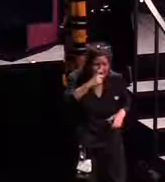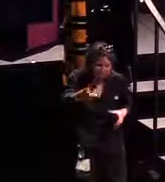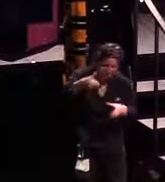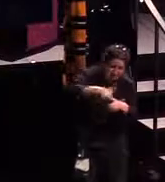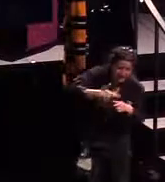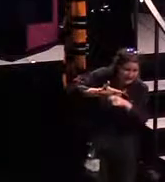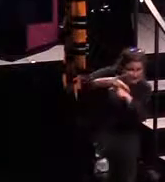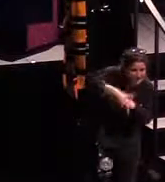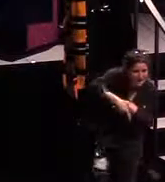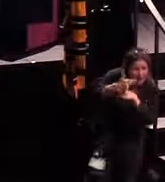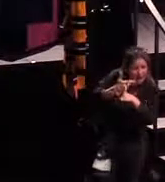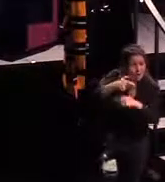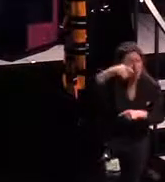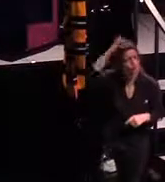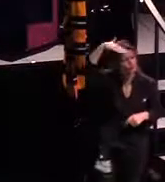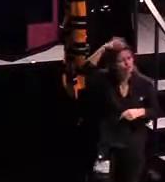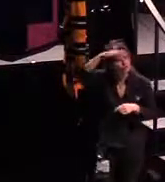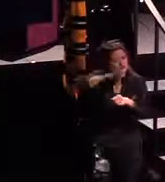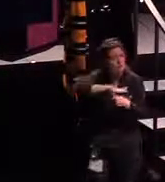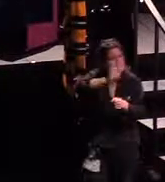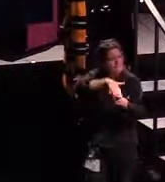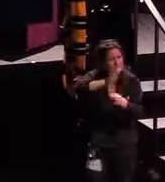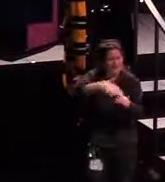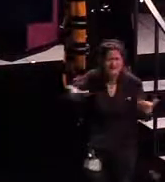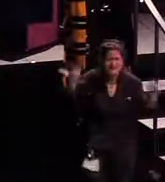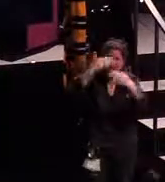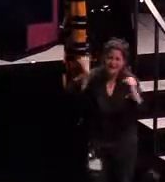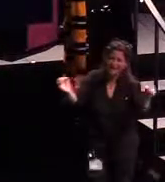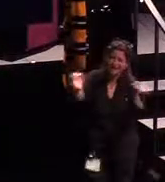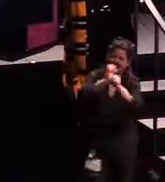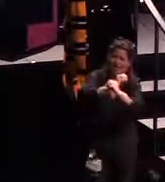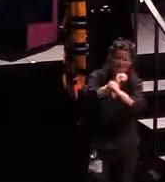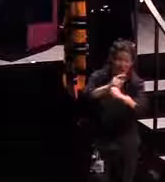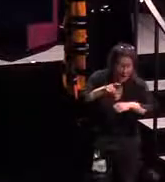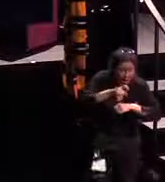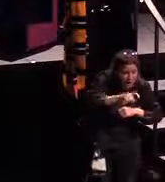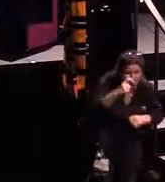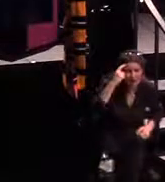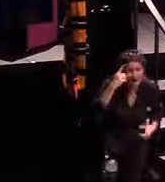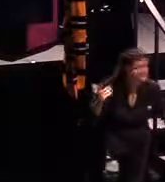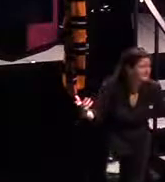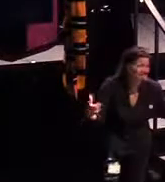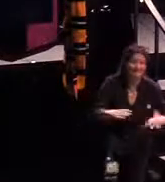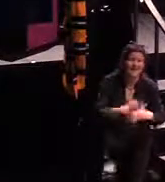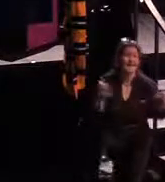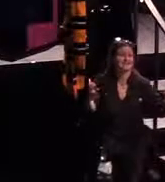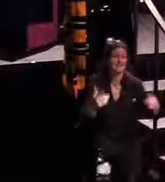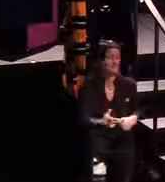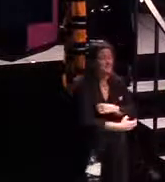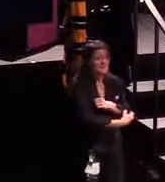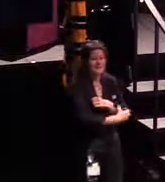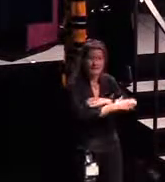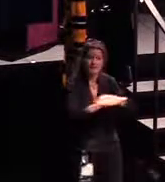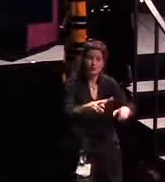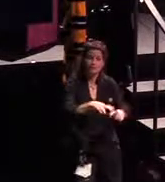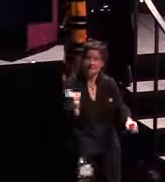Or Donald Trump, darker than an eclipse in an earthworm's mind. Fuck it. Biscuit, Biscuit. Biscuit's not